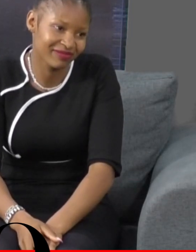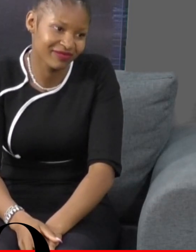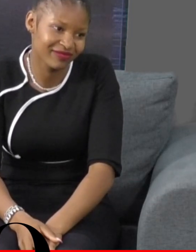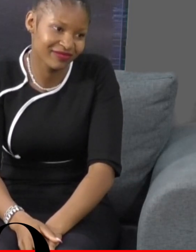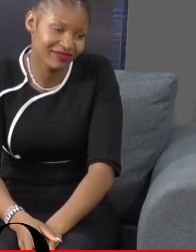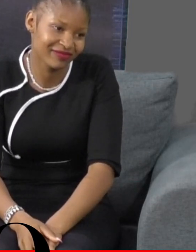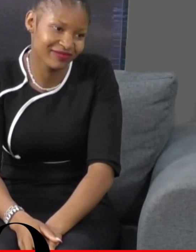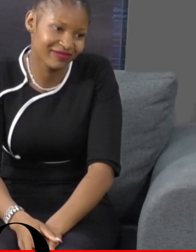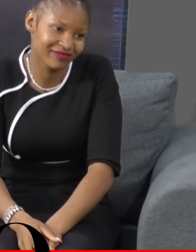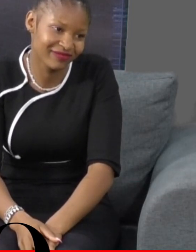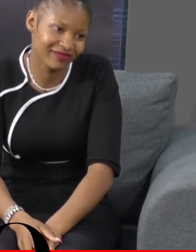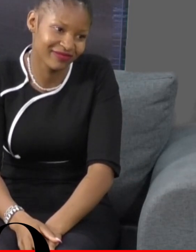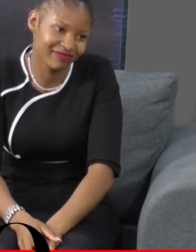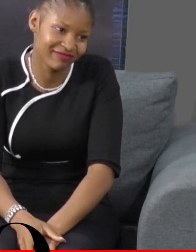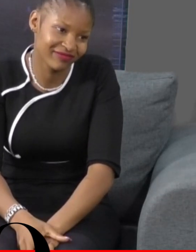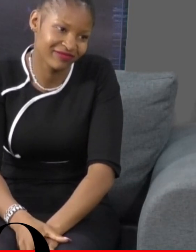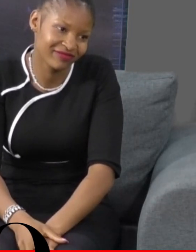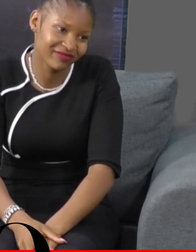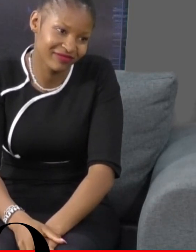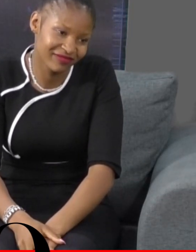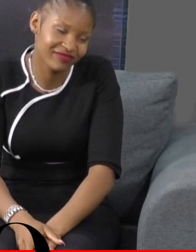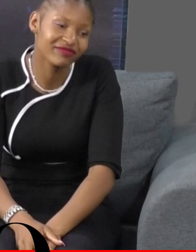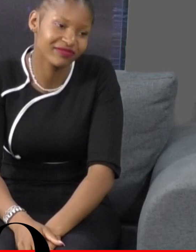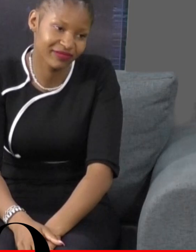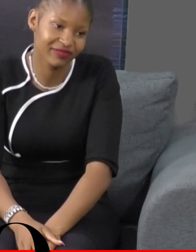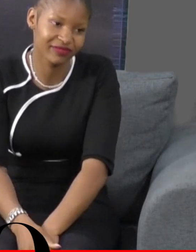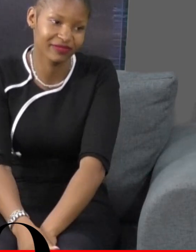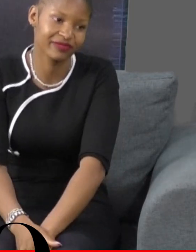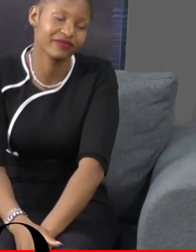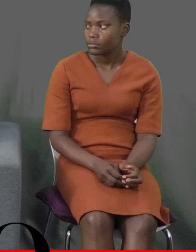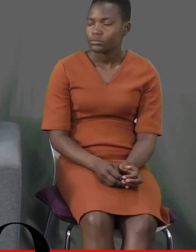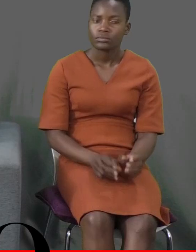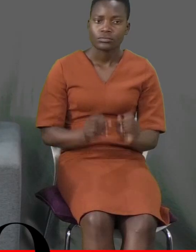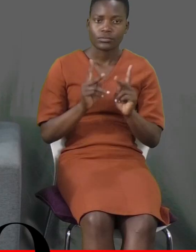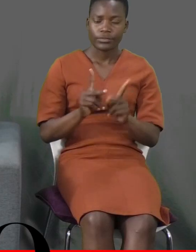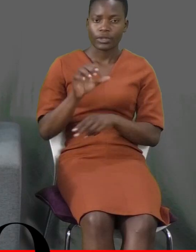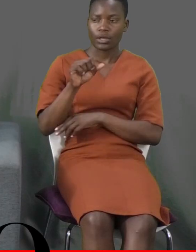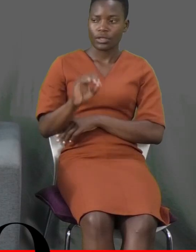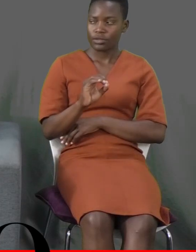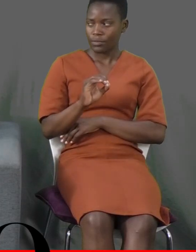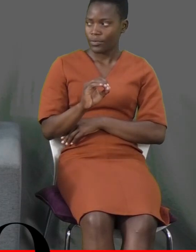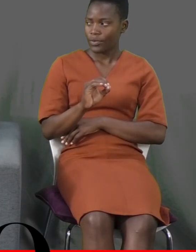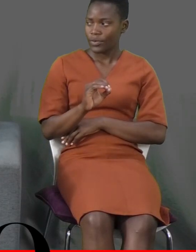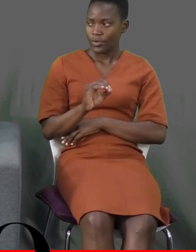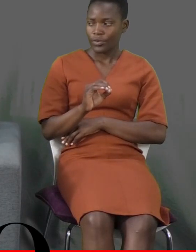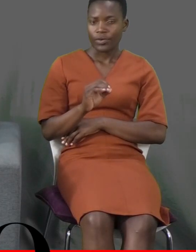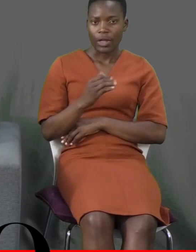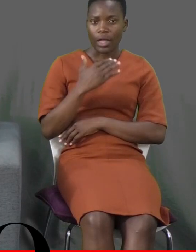try as much as possible to communicate in Kiswahili, but just only some few words. Oh, so I want you